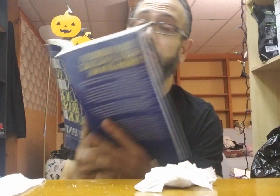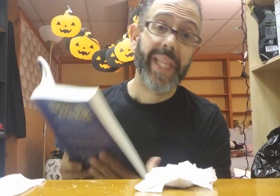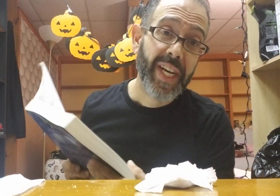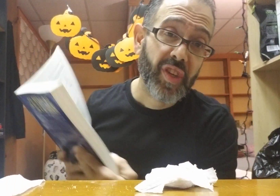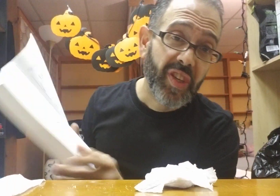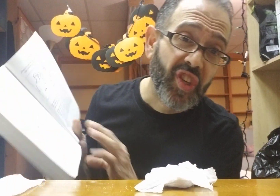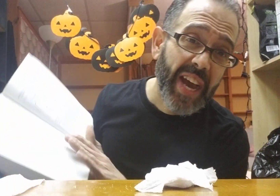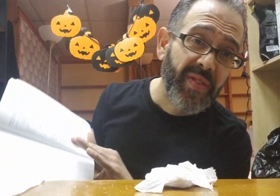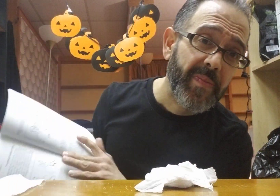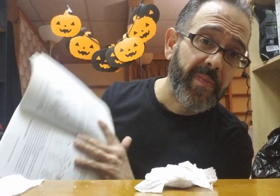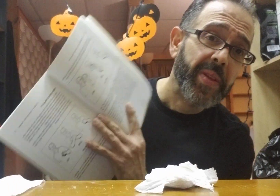lesson 7.